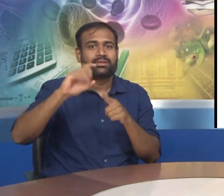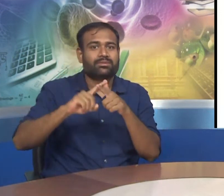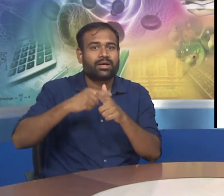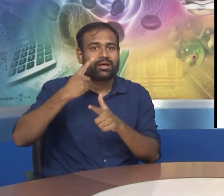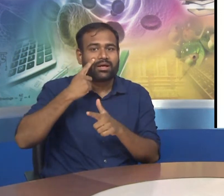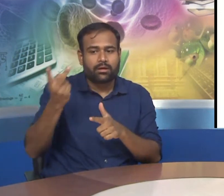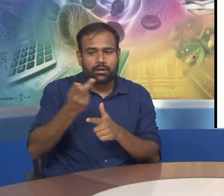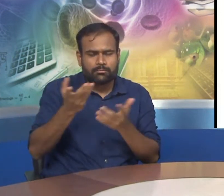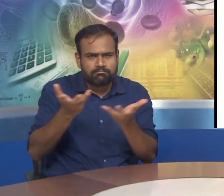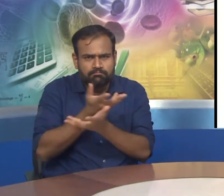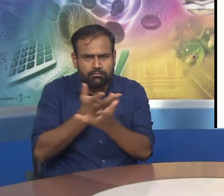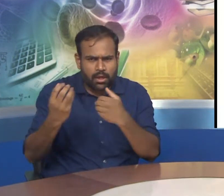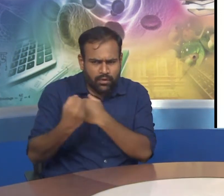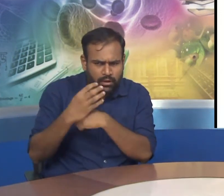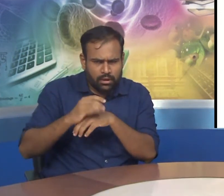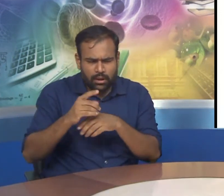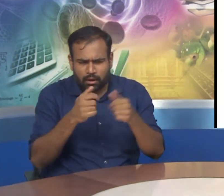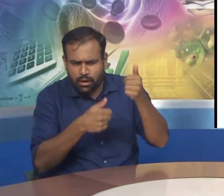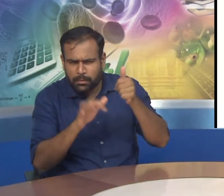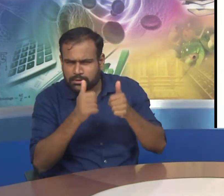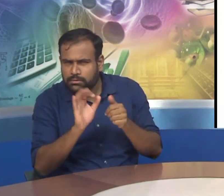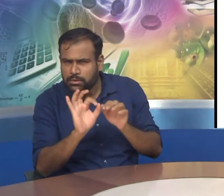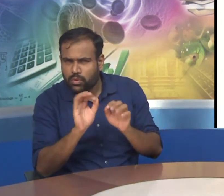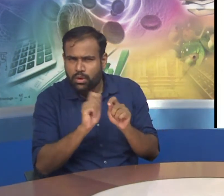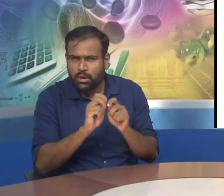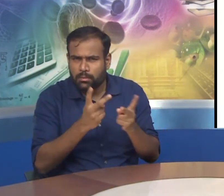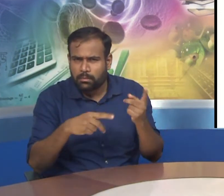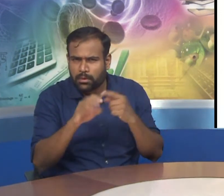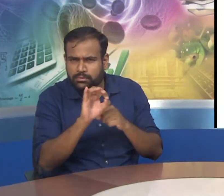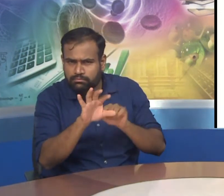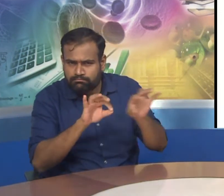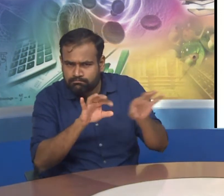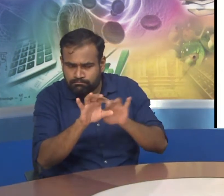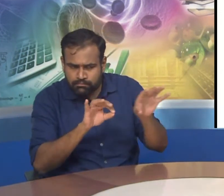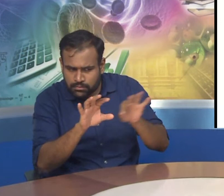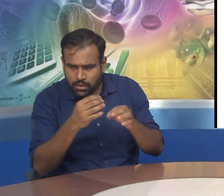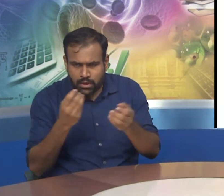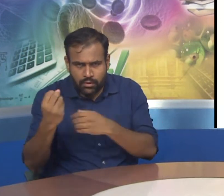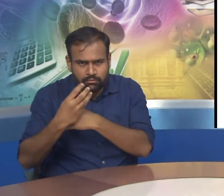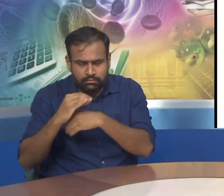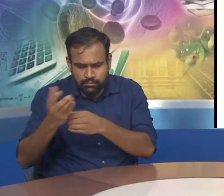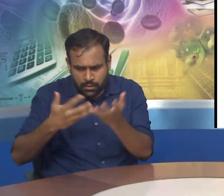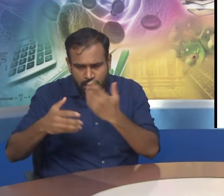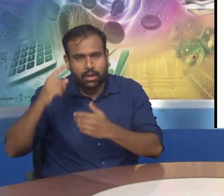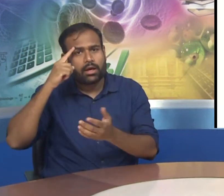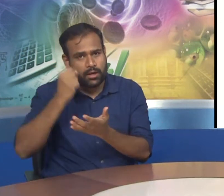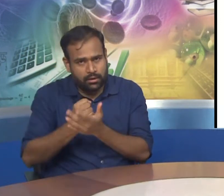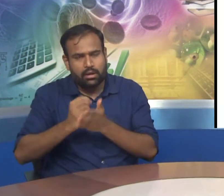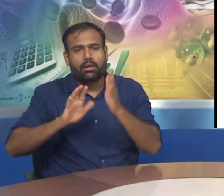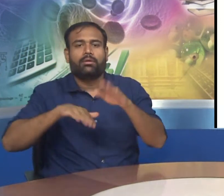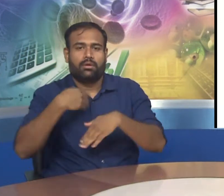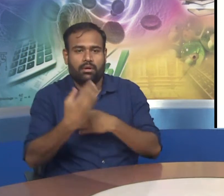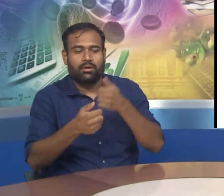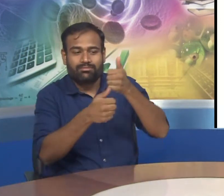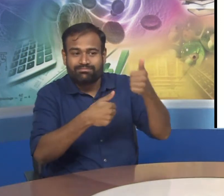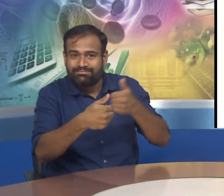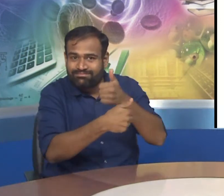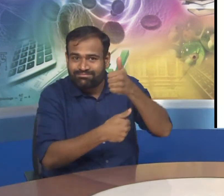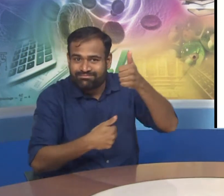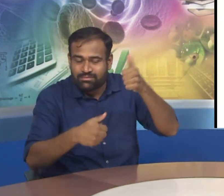other judges of the Supreme Court as he deems proper, but outgoing Chief Justice is always